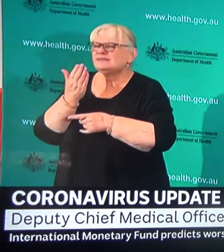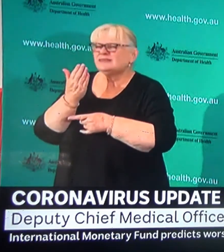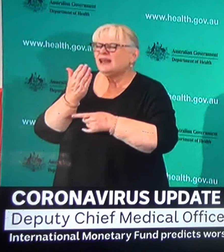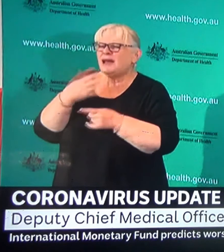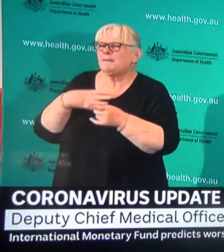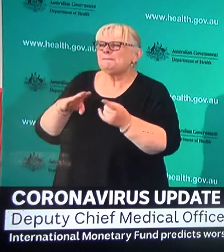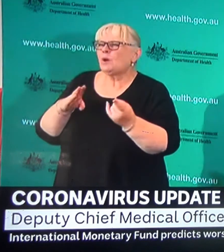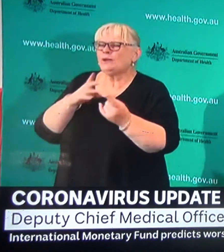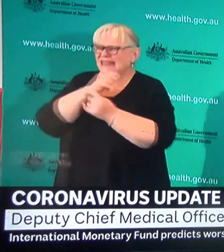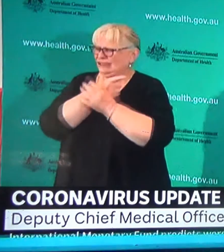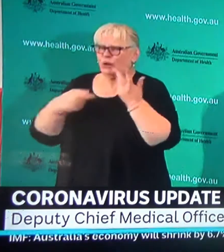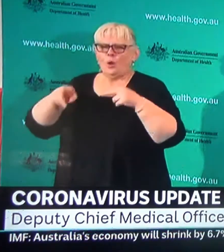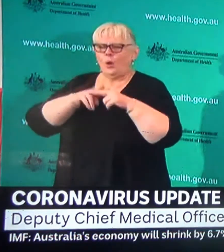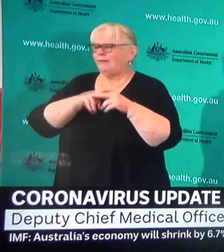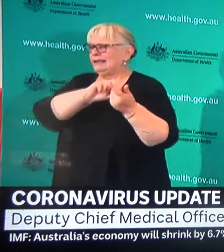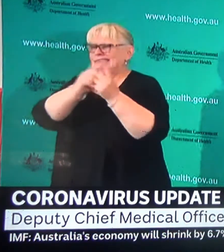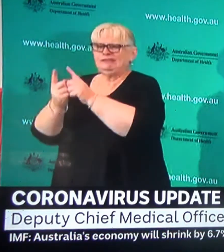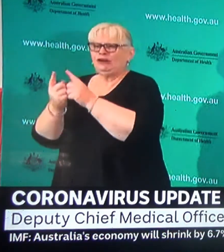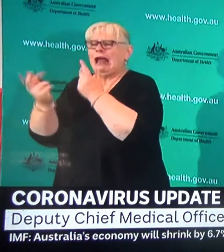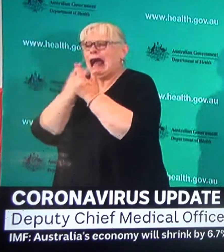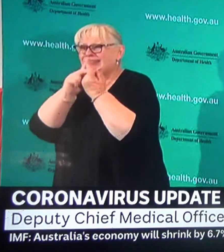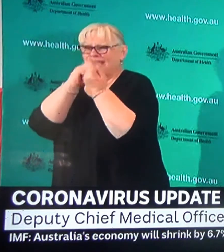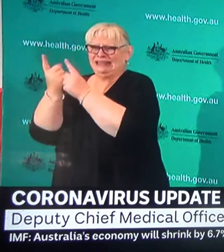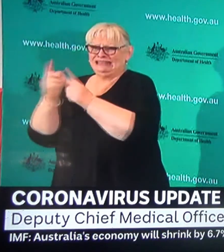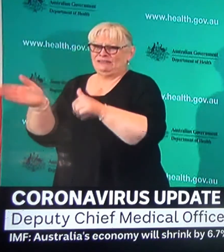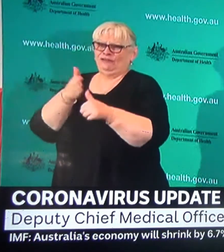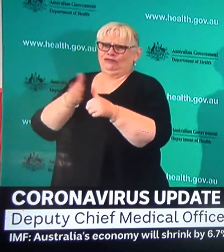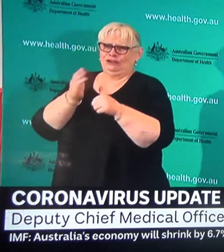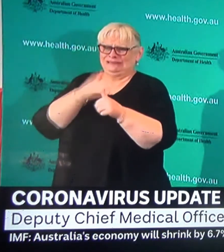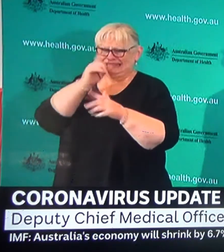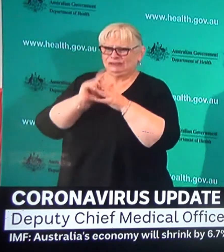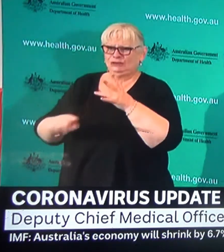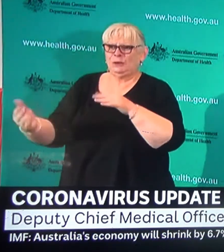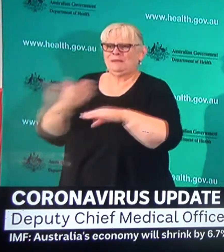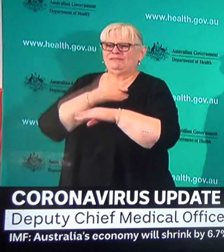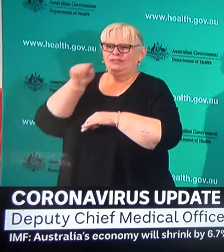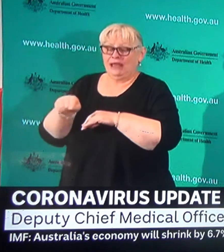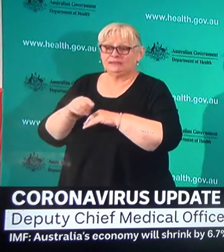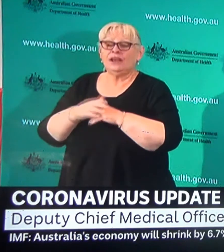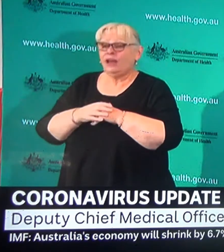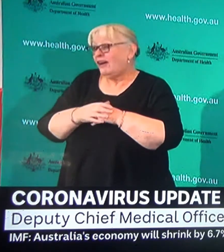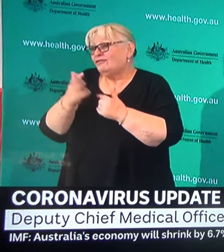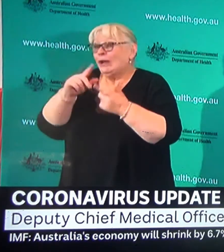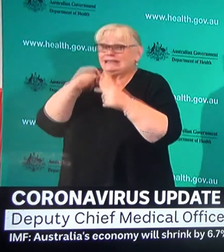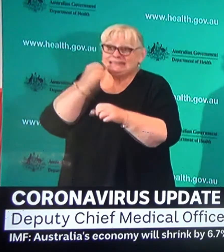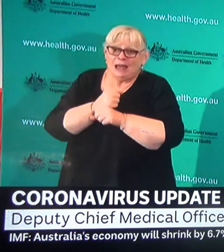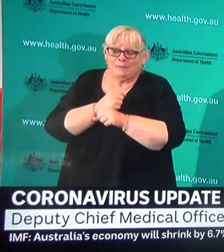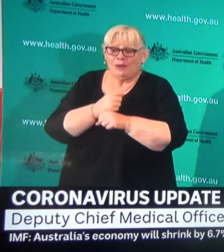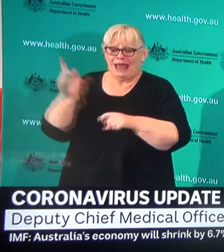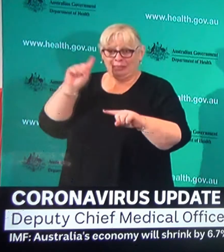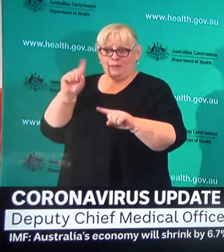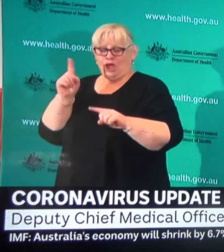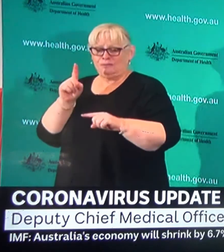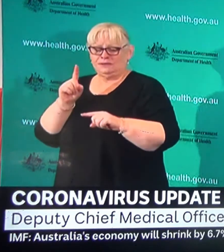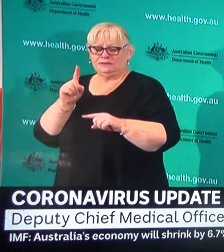are a whole range of risk mitigations that you can put in place before then. The most notable that's been put in place at the